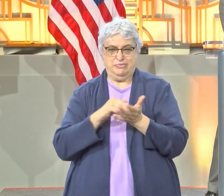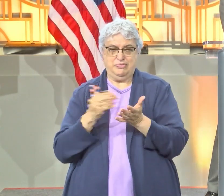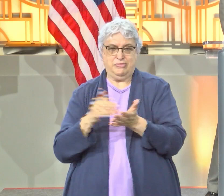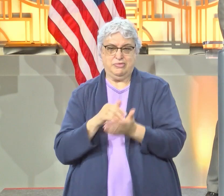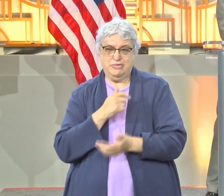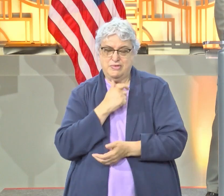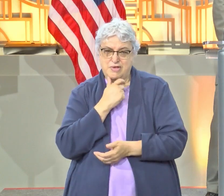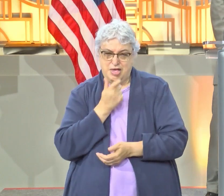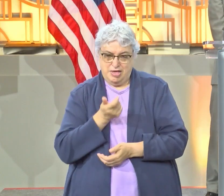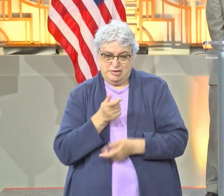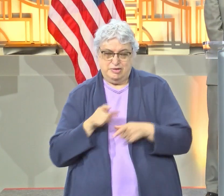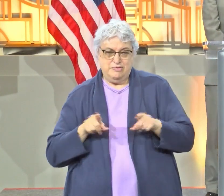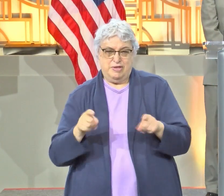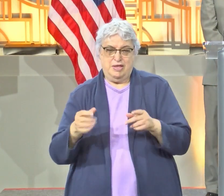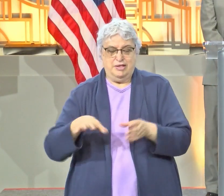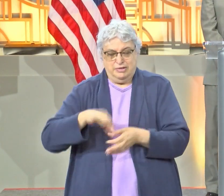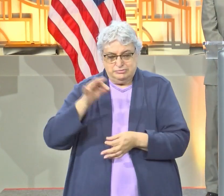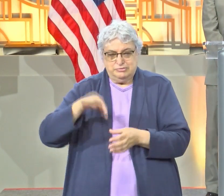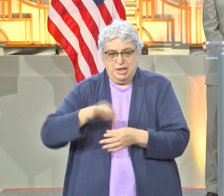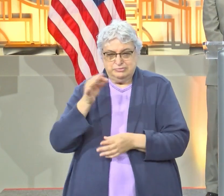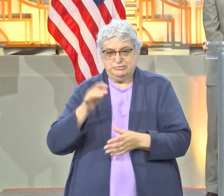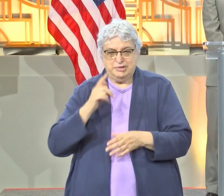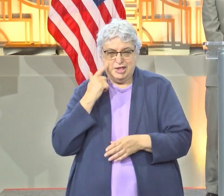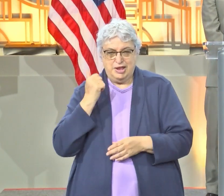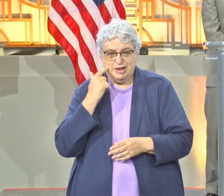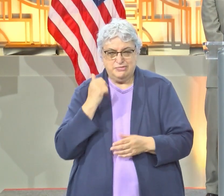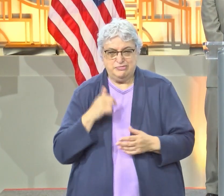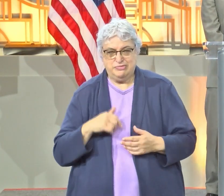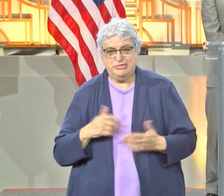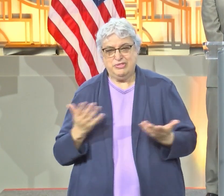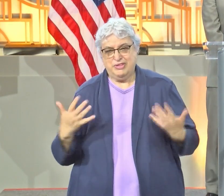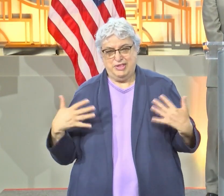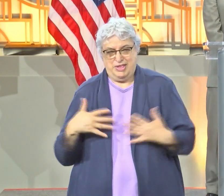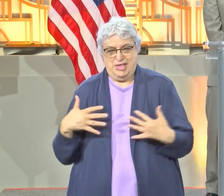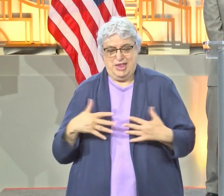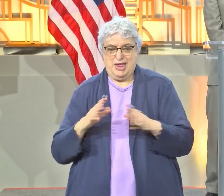eat your candy. So that's what that's like a haunted house.